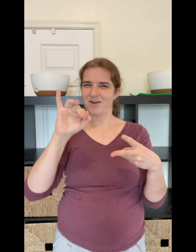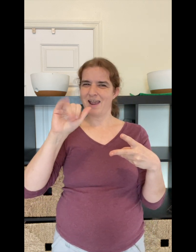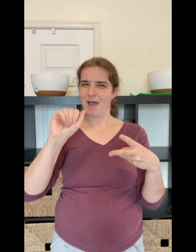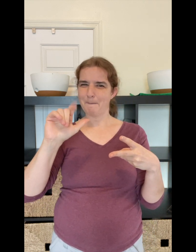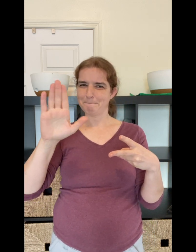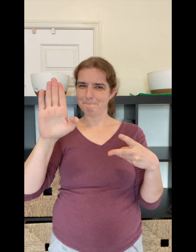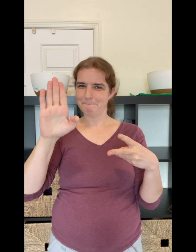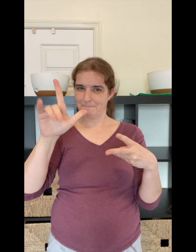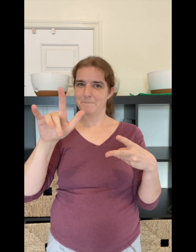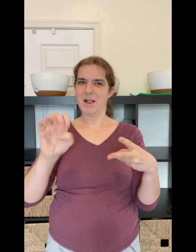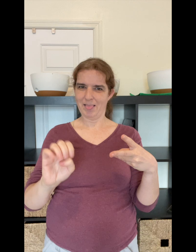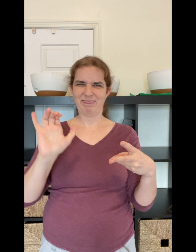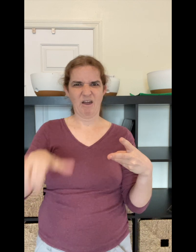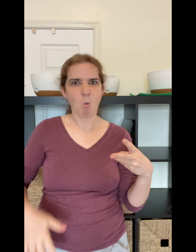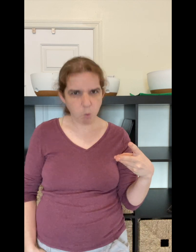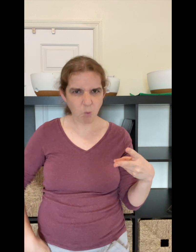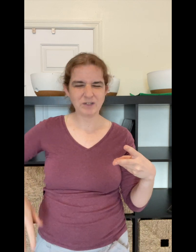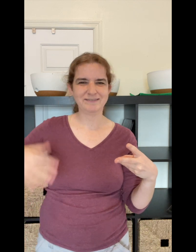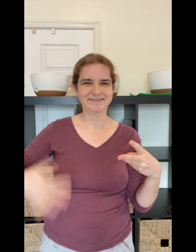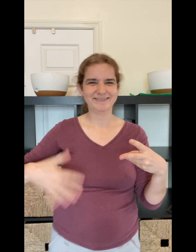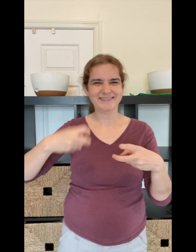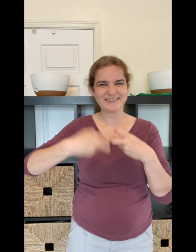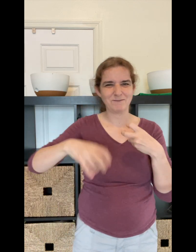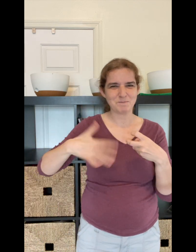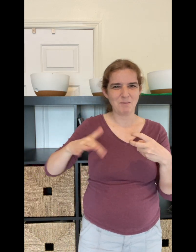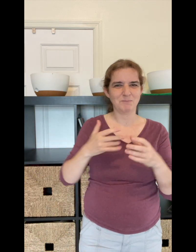confounding variable. Whew, that's tough to spell.